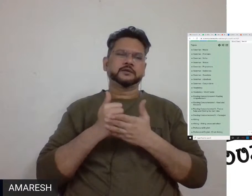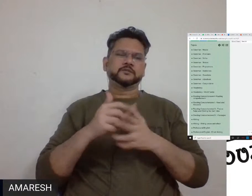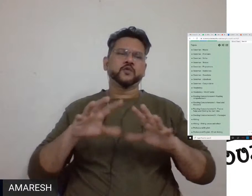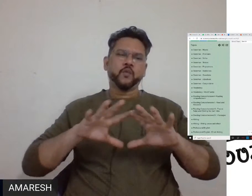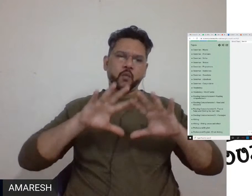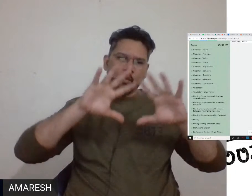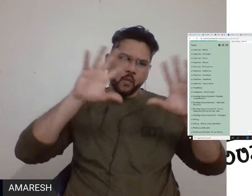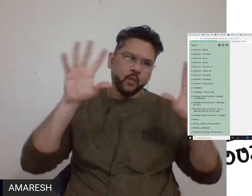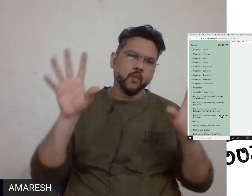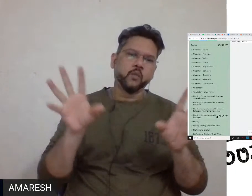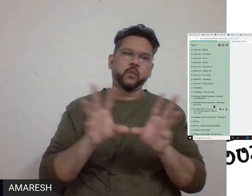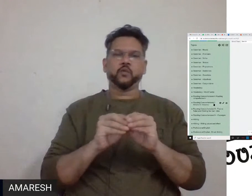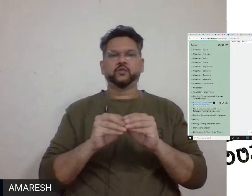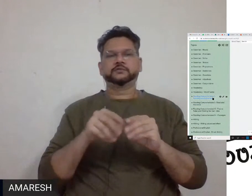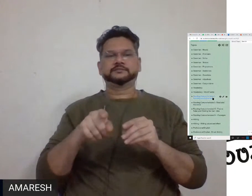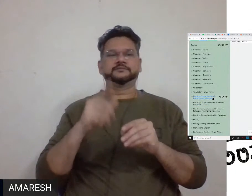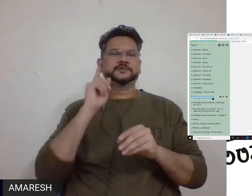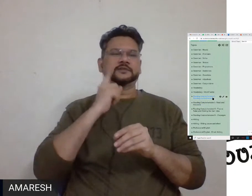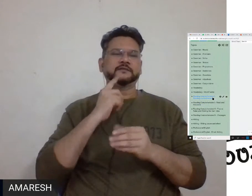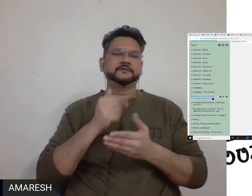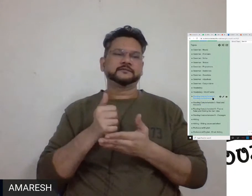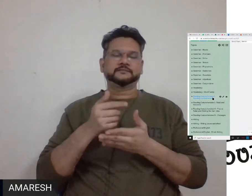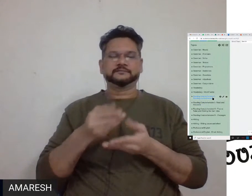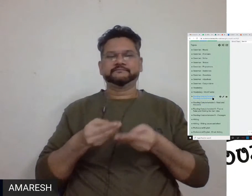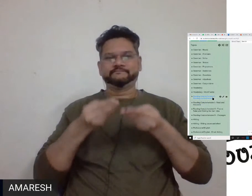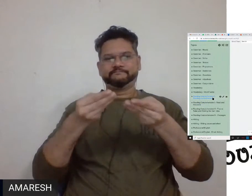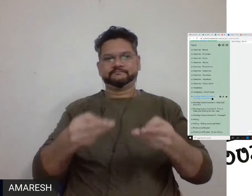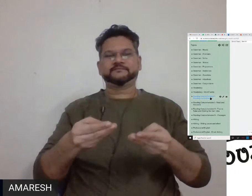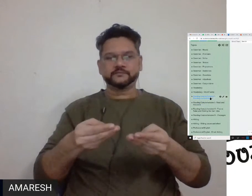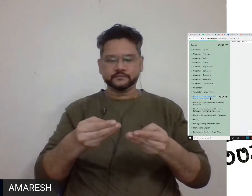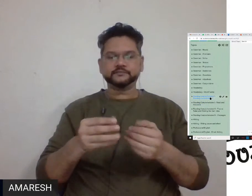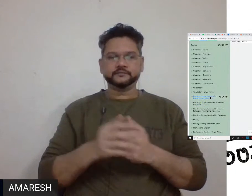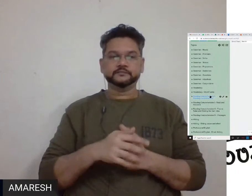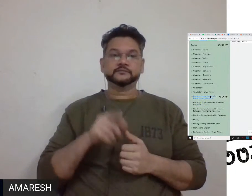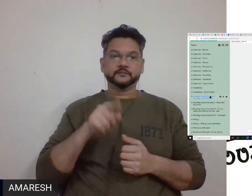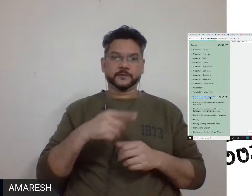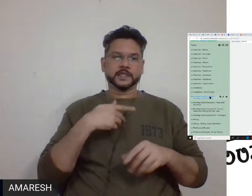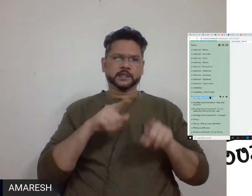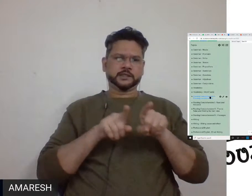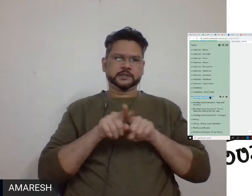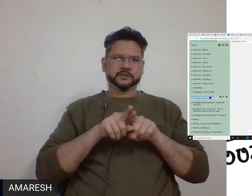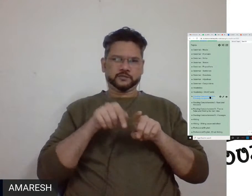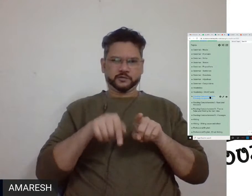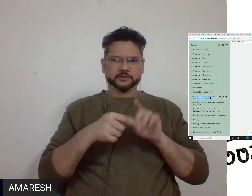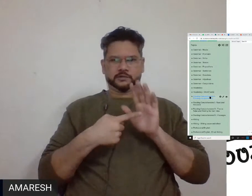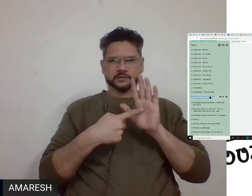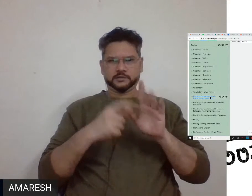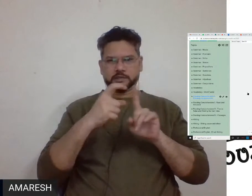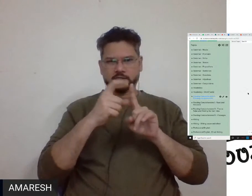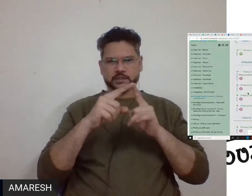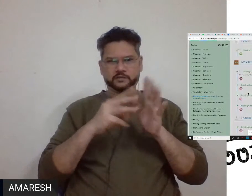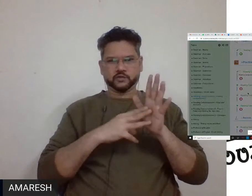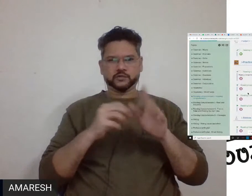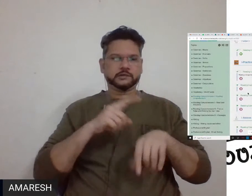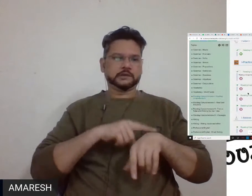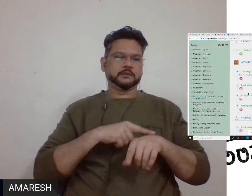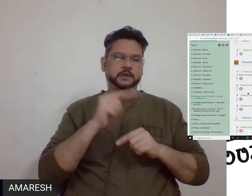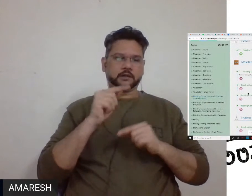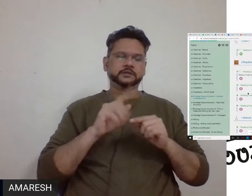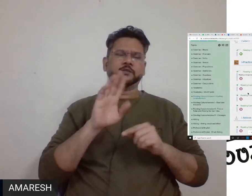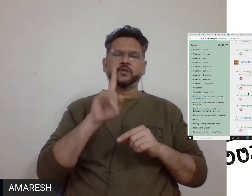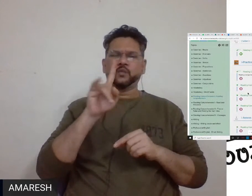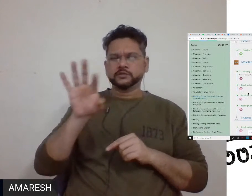deaf, right? So for this demo, because we have less time, what I would like to do is to take one particular thing, which is about